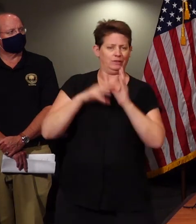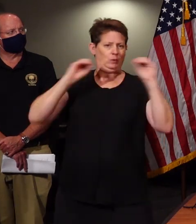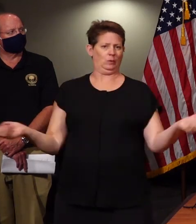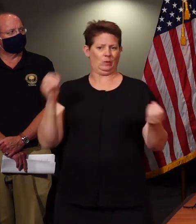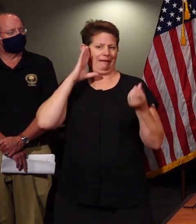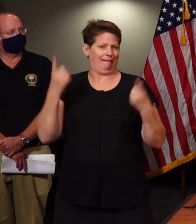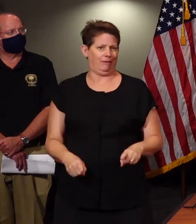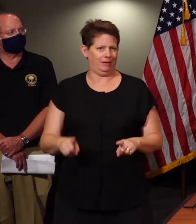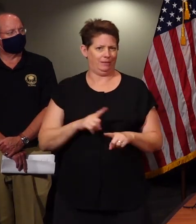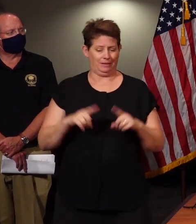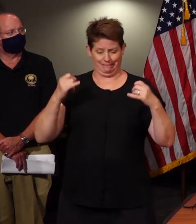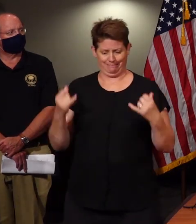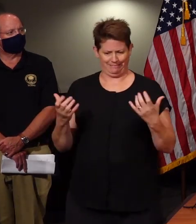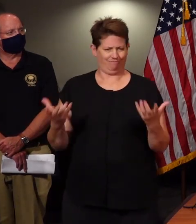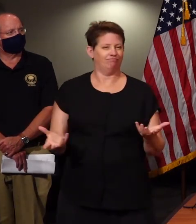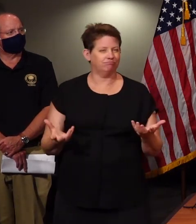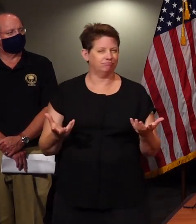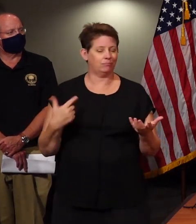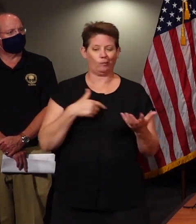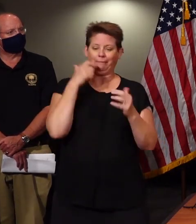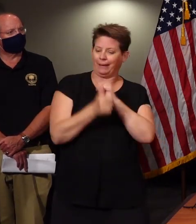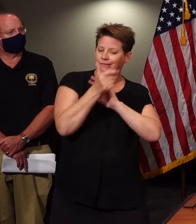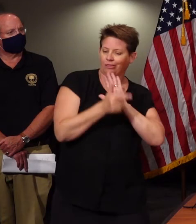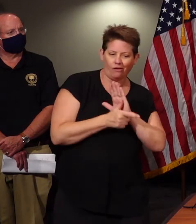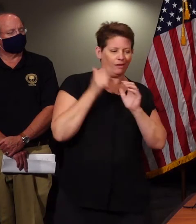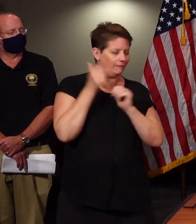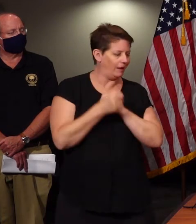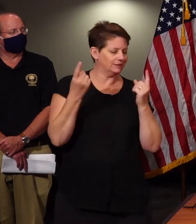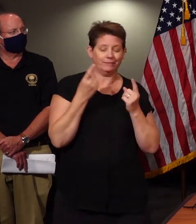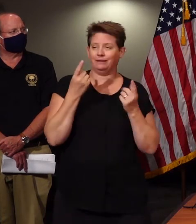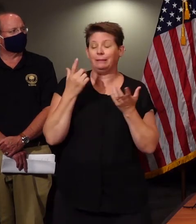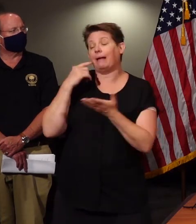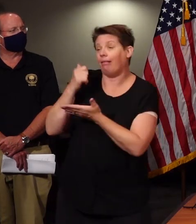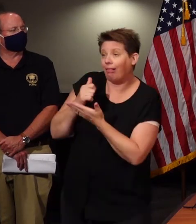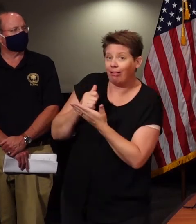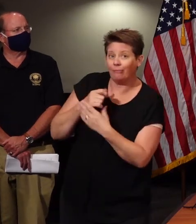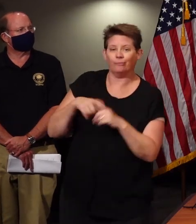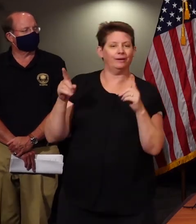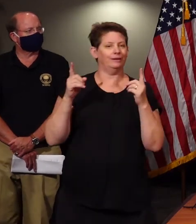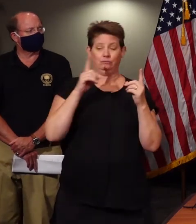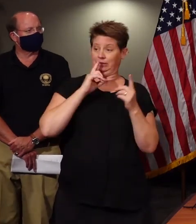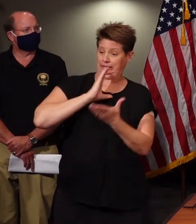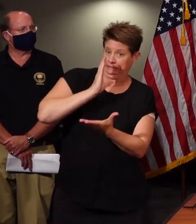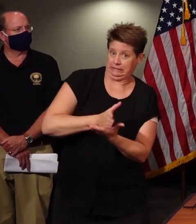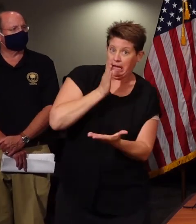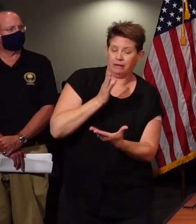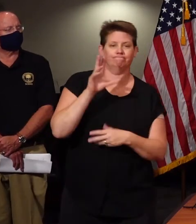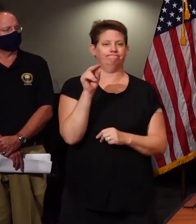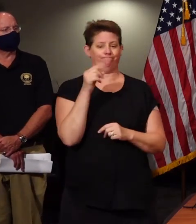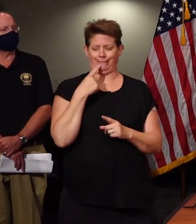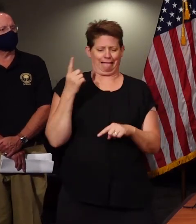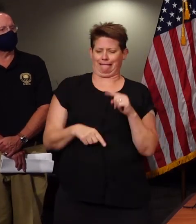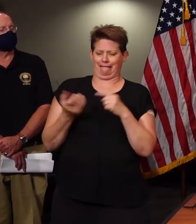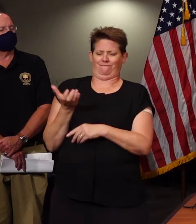But passing a law, having a resolution, it may help, but it does not stop it. And we cannot